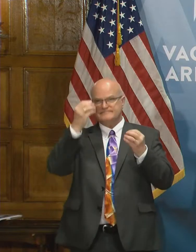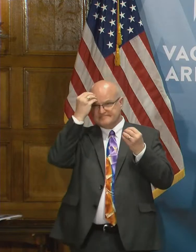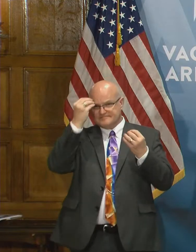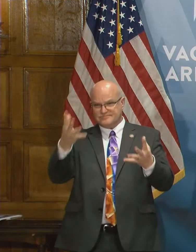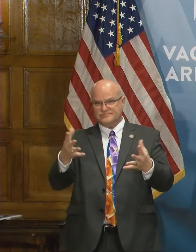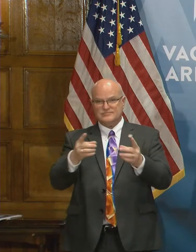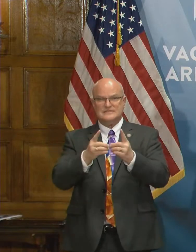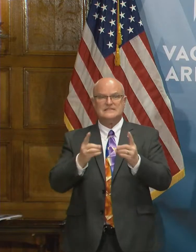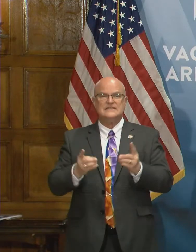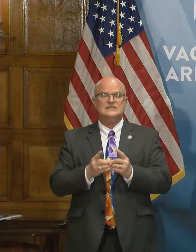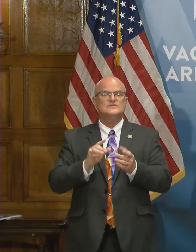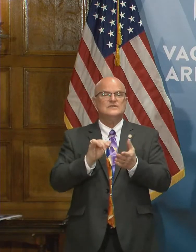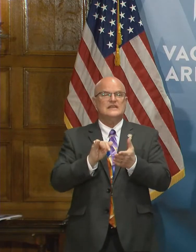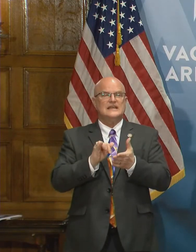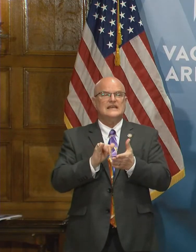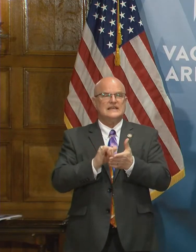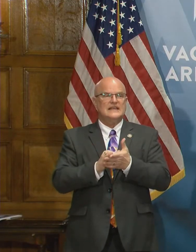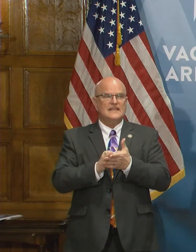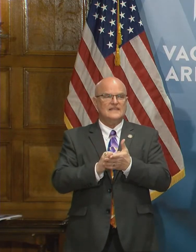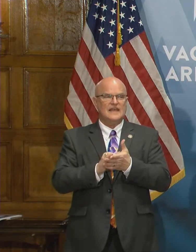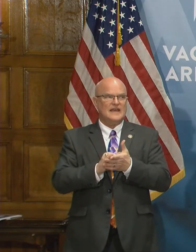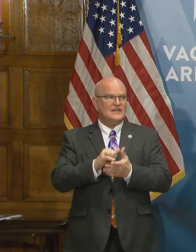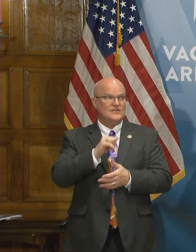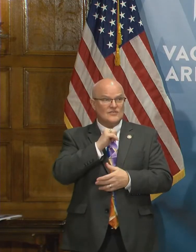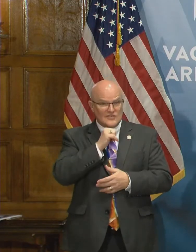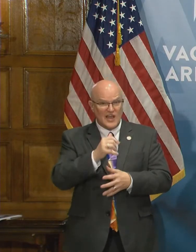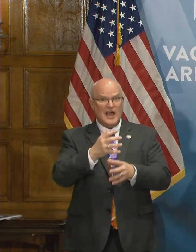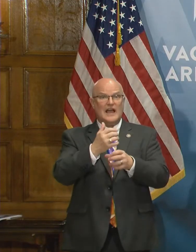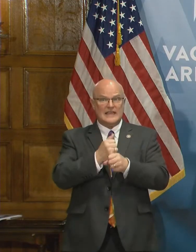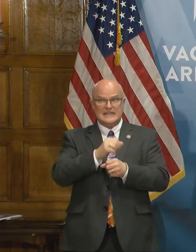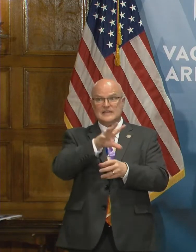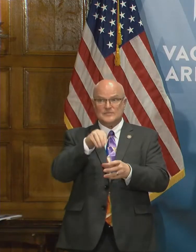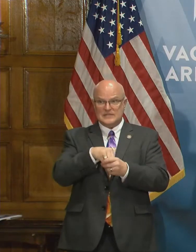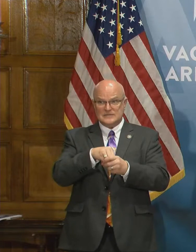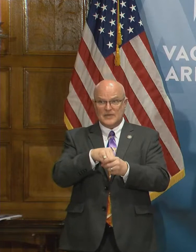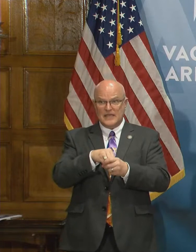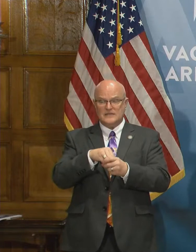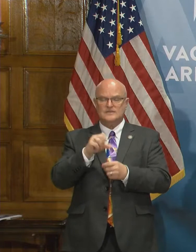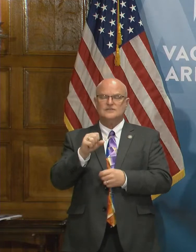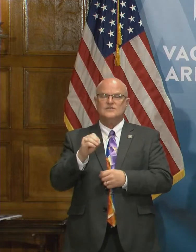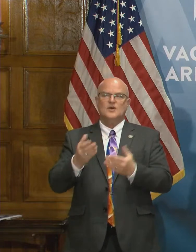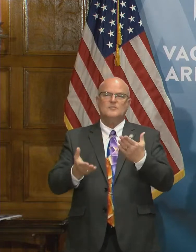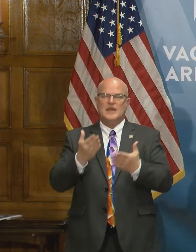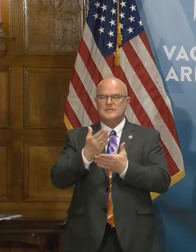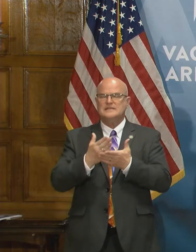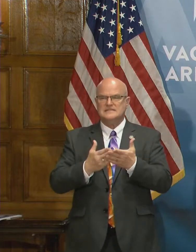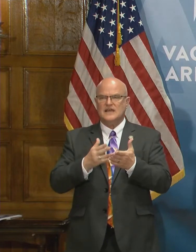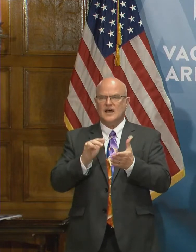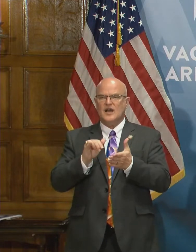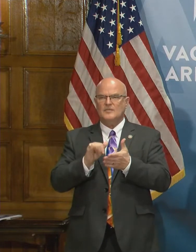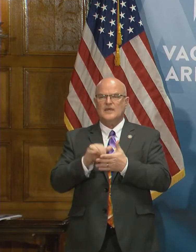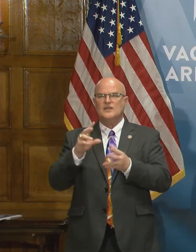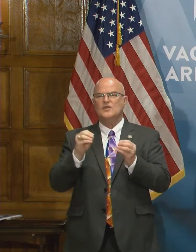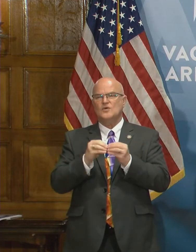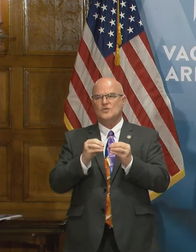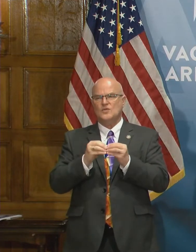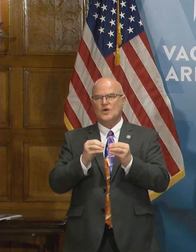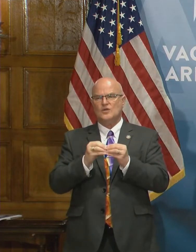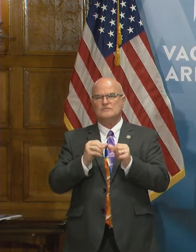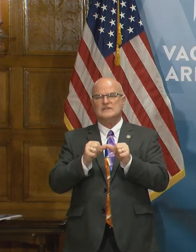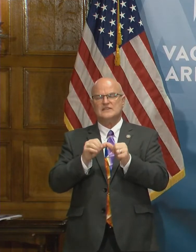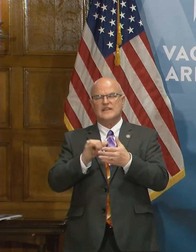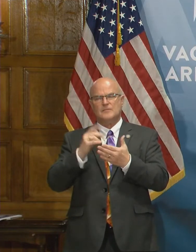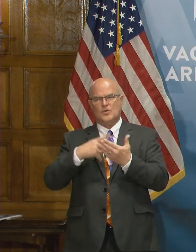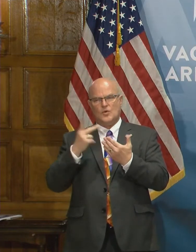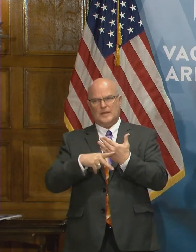with districts that are not getting the participation, so there may be some that no longer will continue